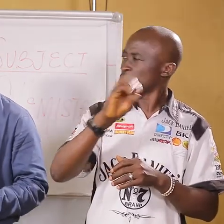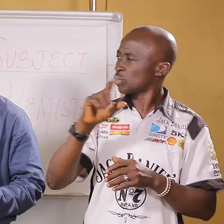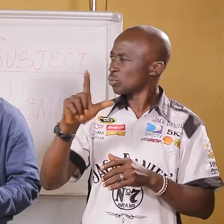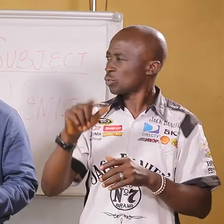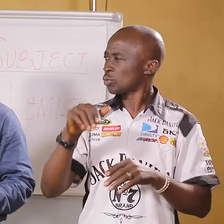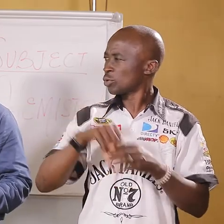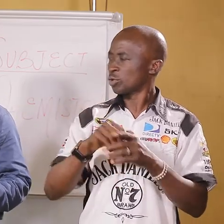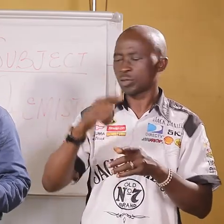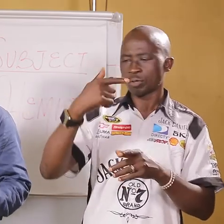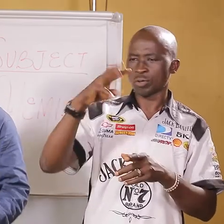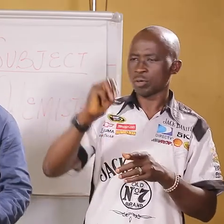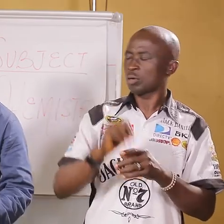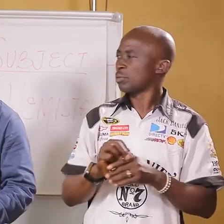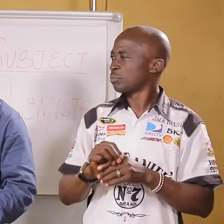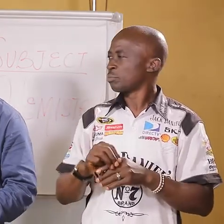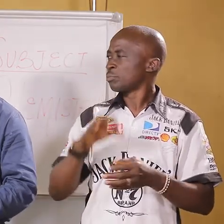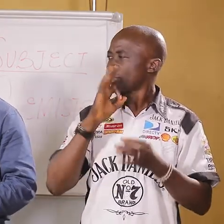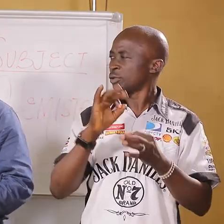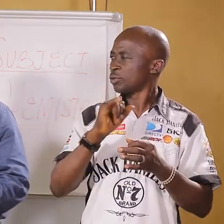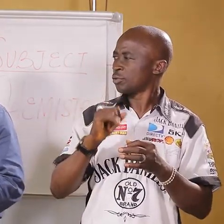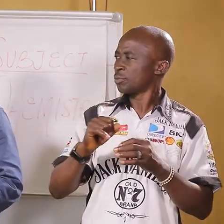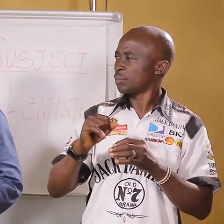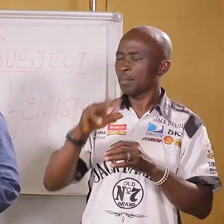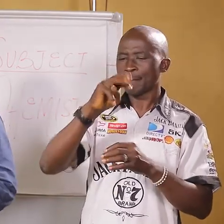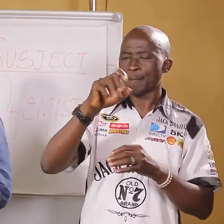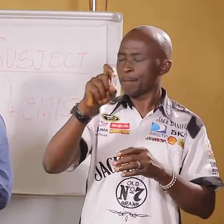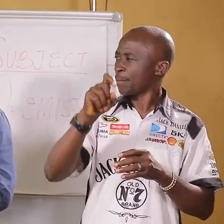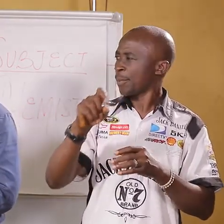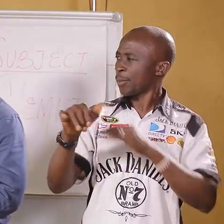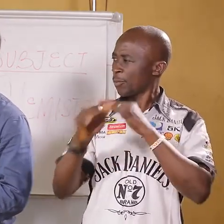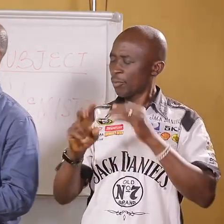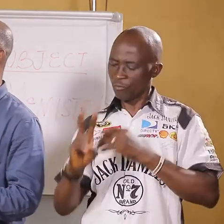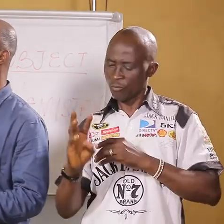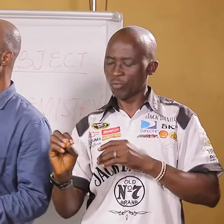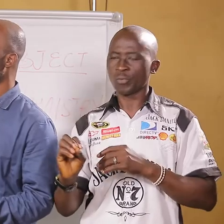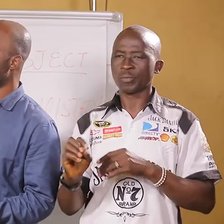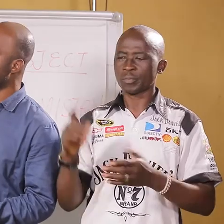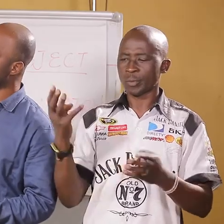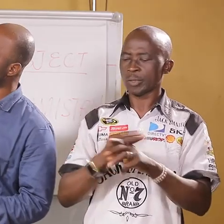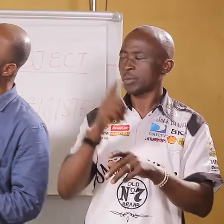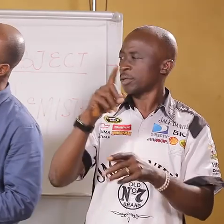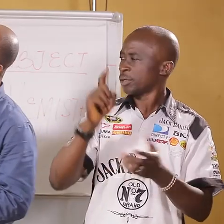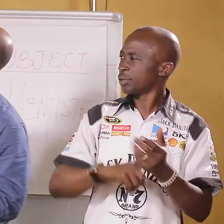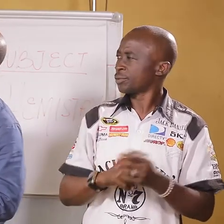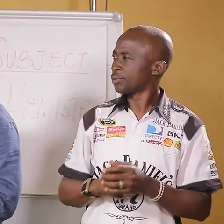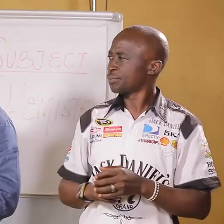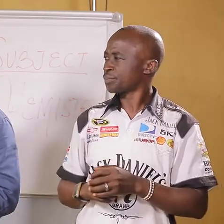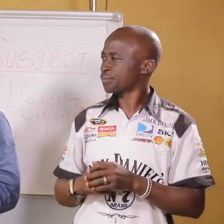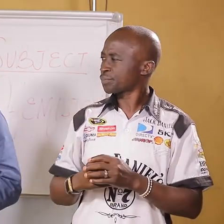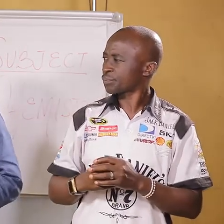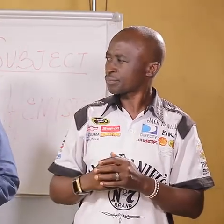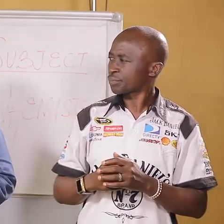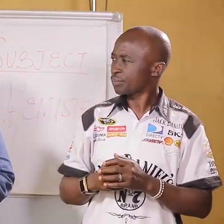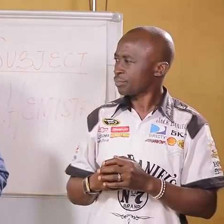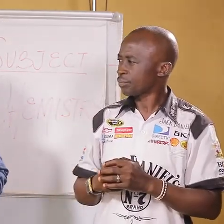the mass over volume in centimeter cube times 1,000. Saturated solution